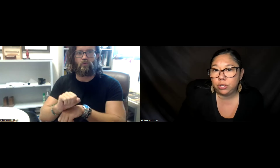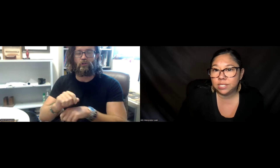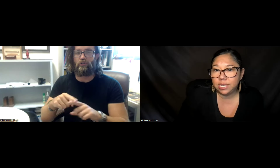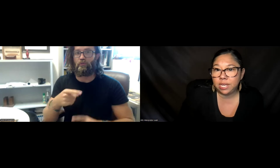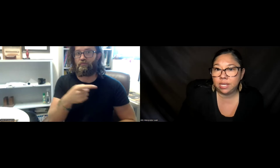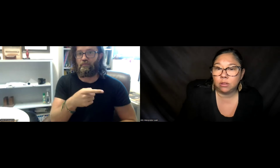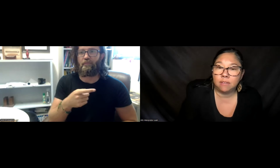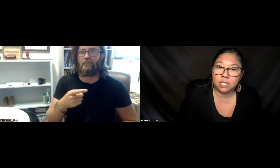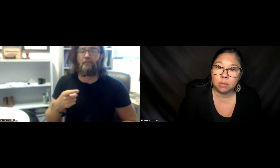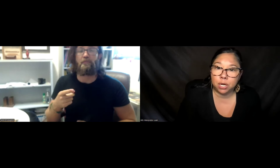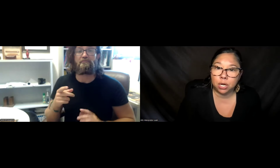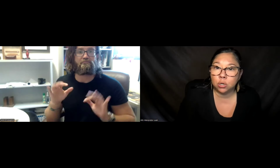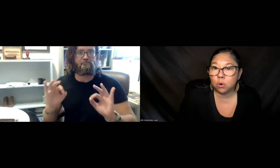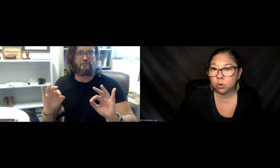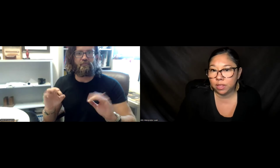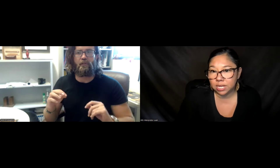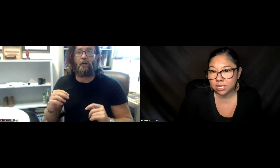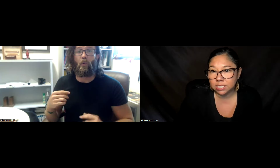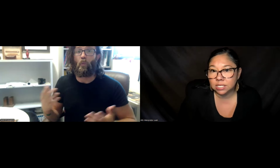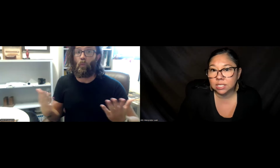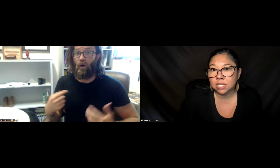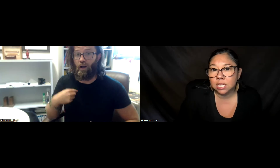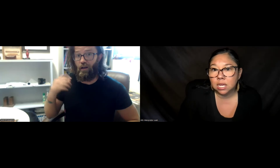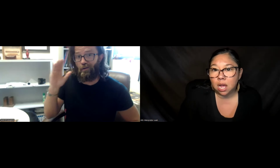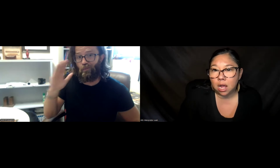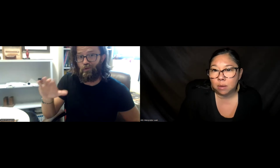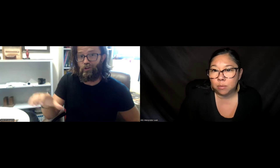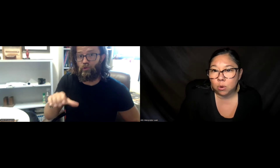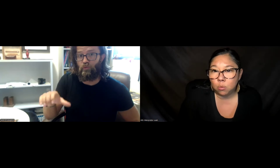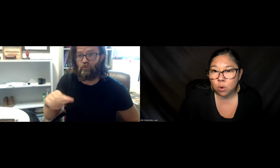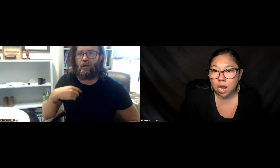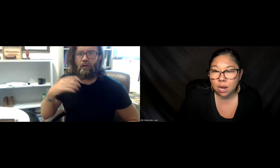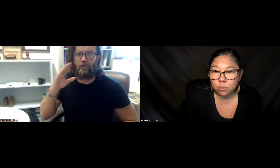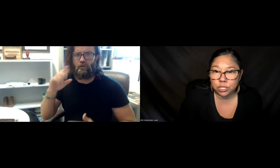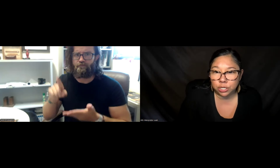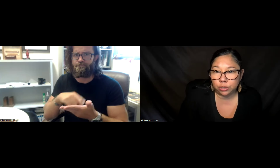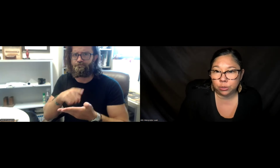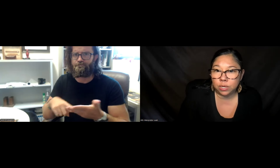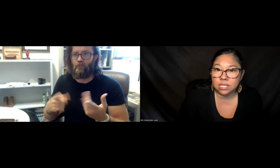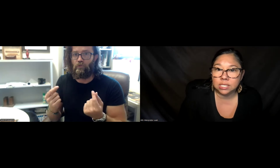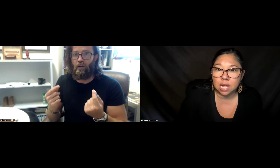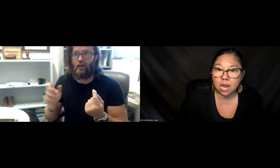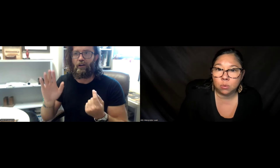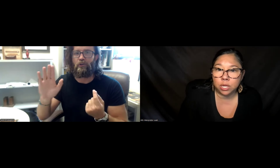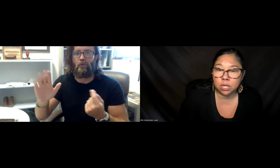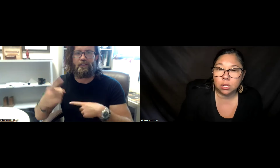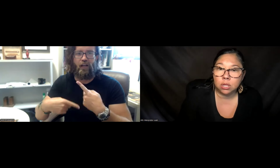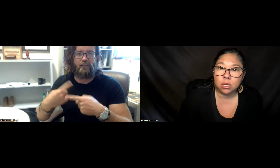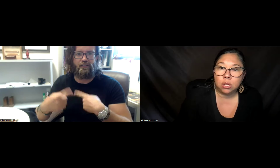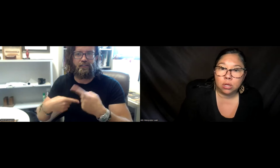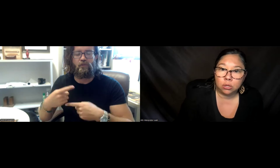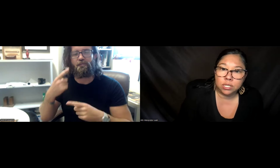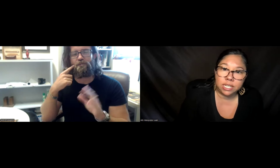So you see, you'll have to compare your work with his. What I would do is I